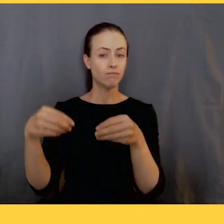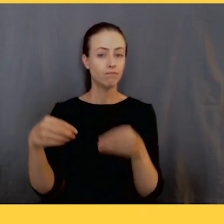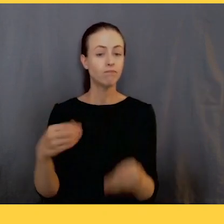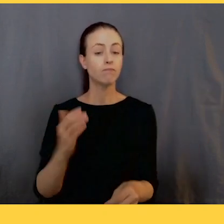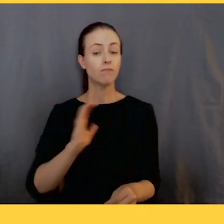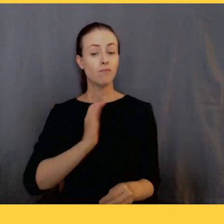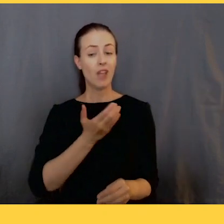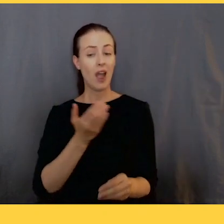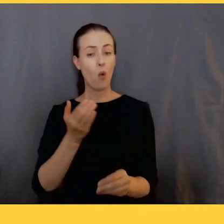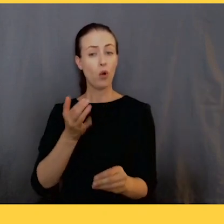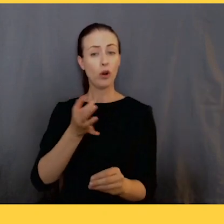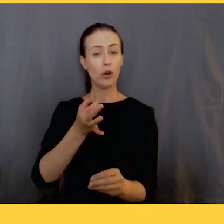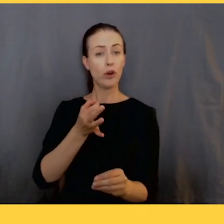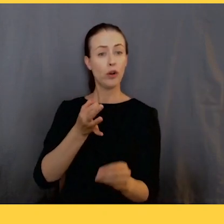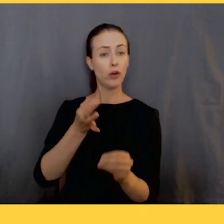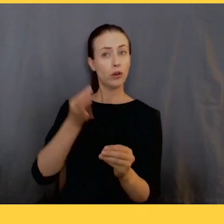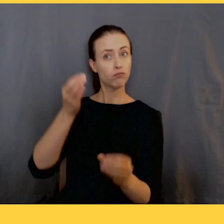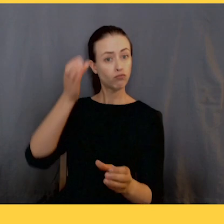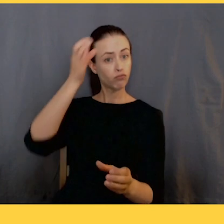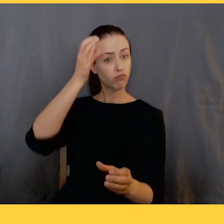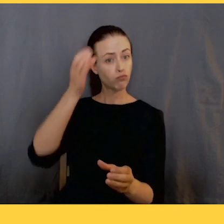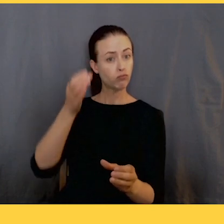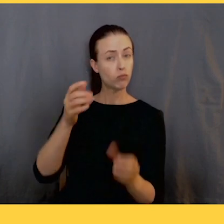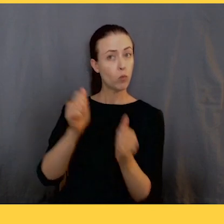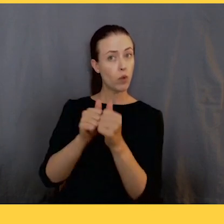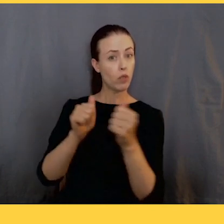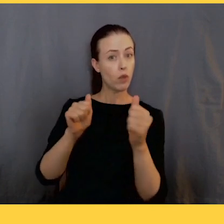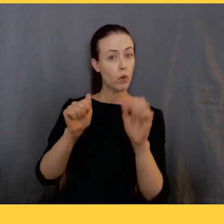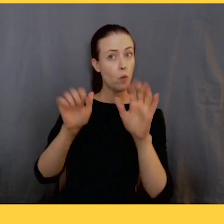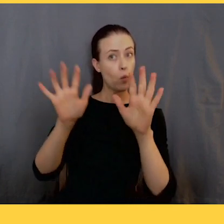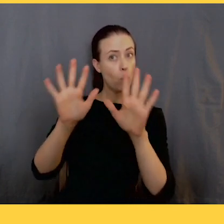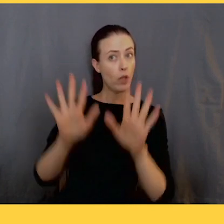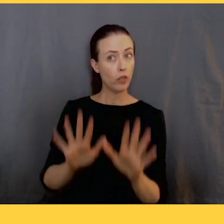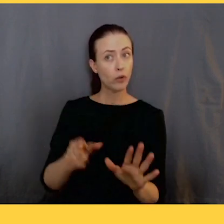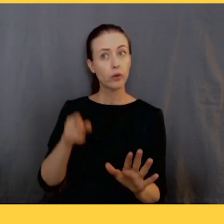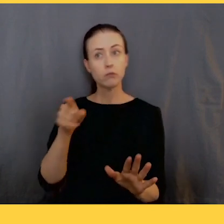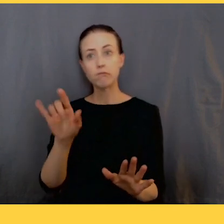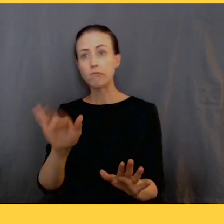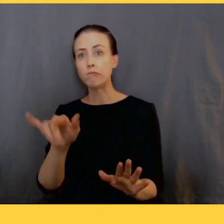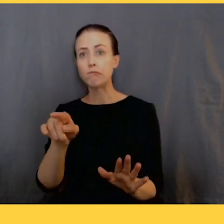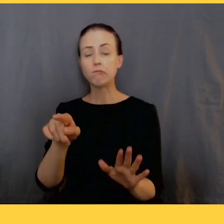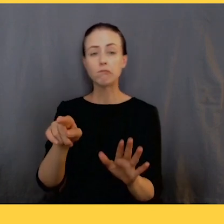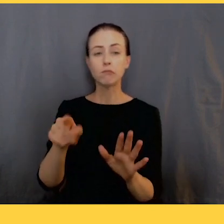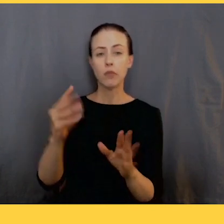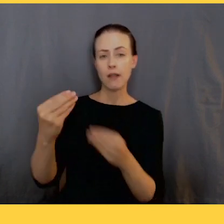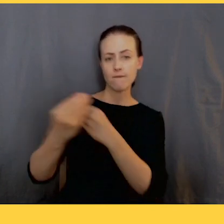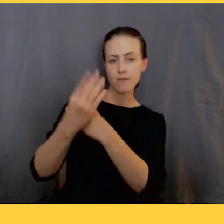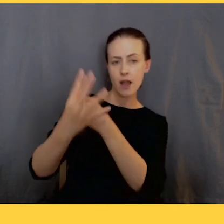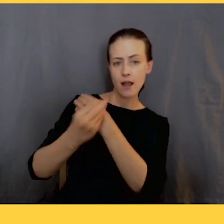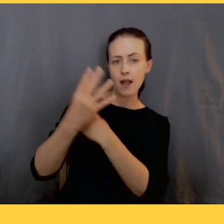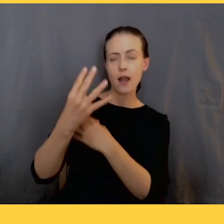We look to our meteorologists that are providing ongoing assessments of our in-house